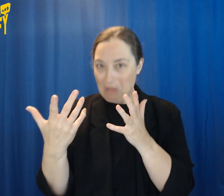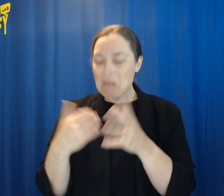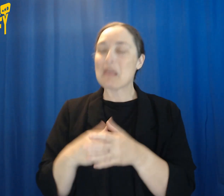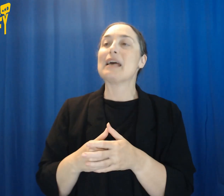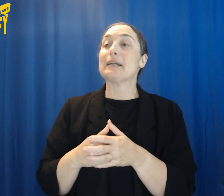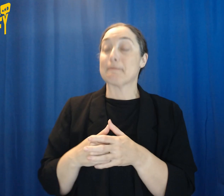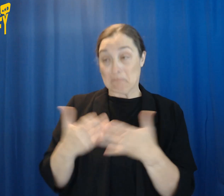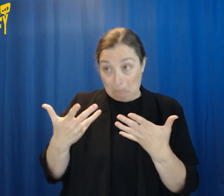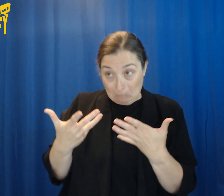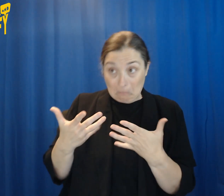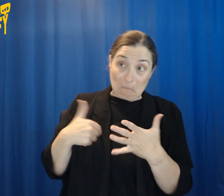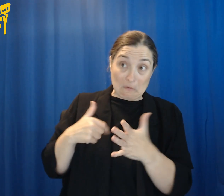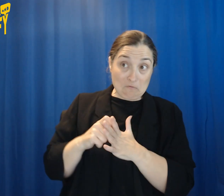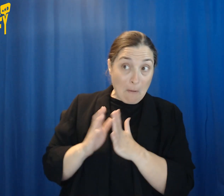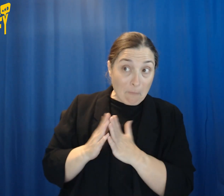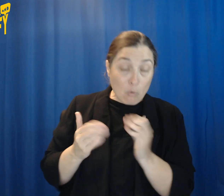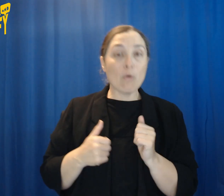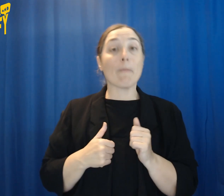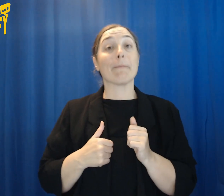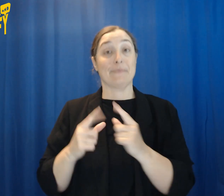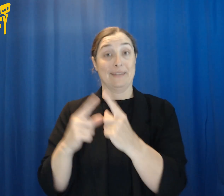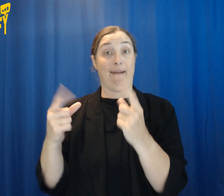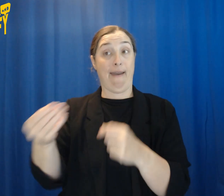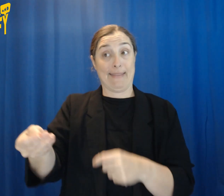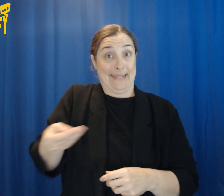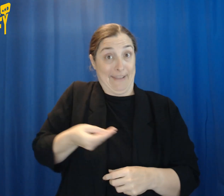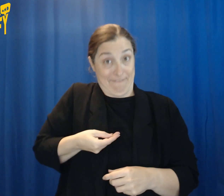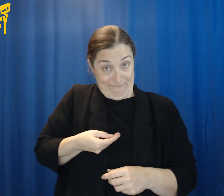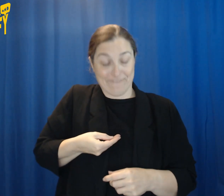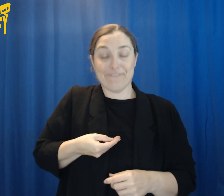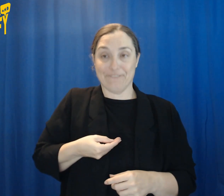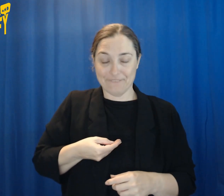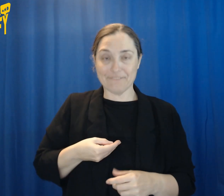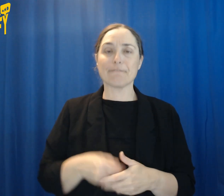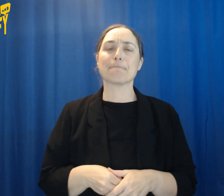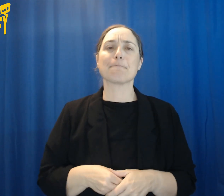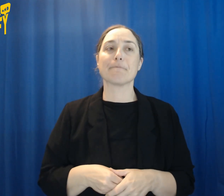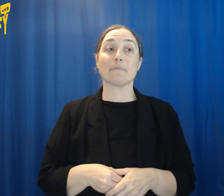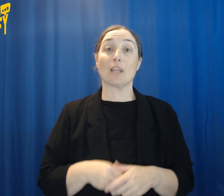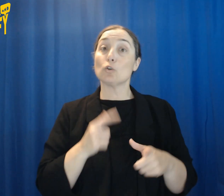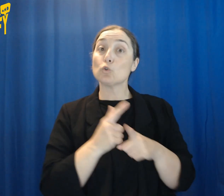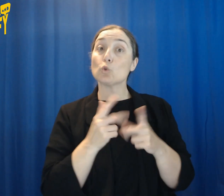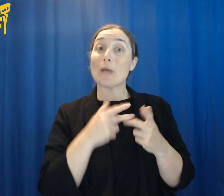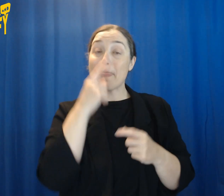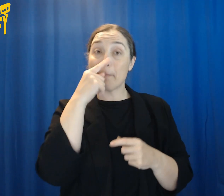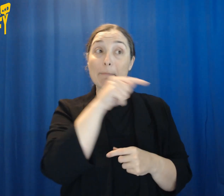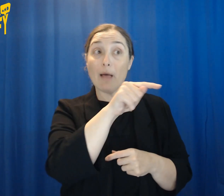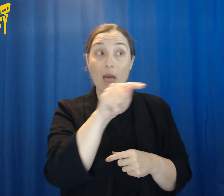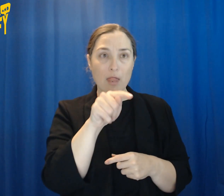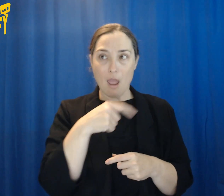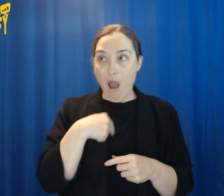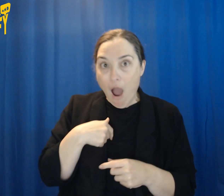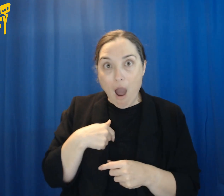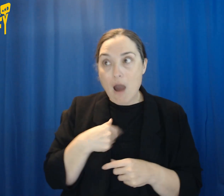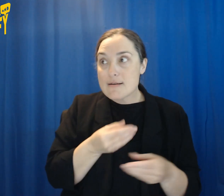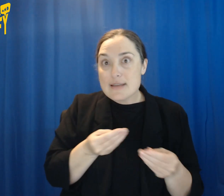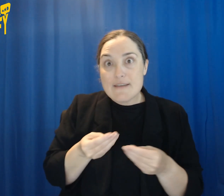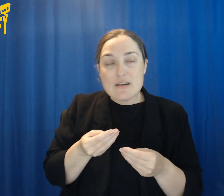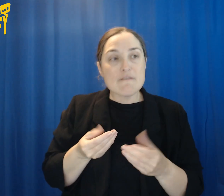that. And he gave me his card, which when I spoke to some other people was a very big deal because publishers don't give